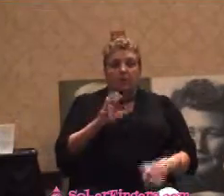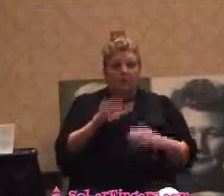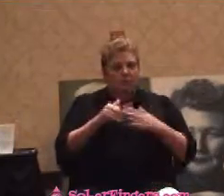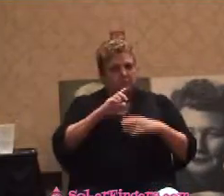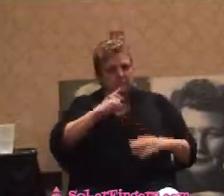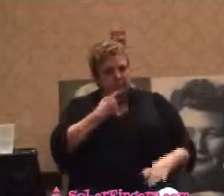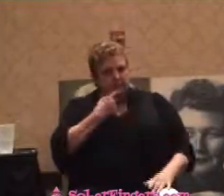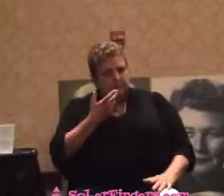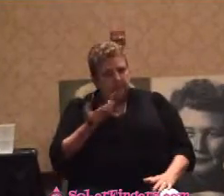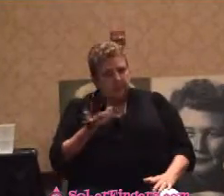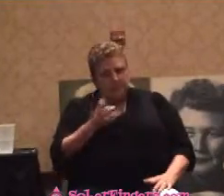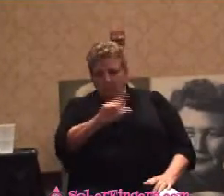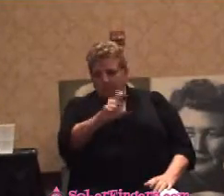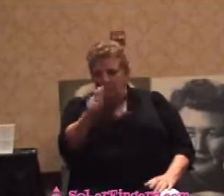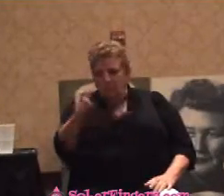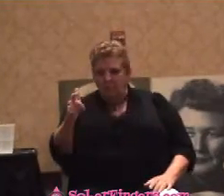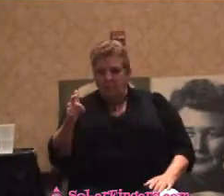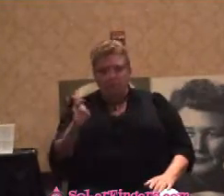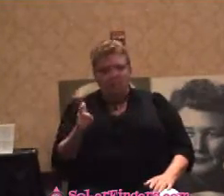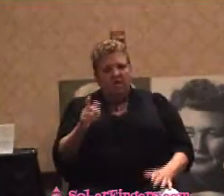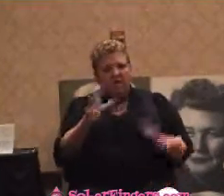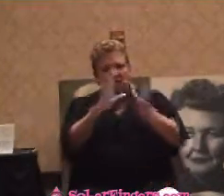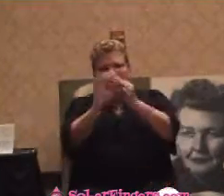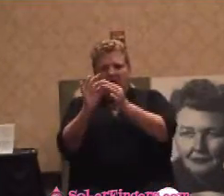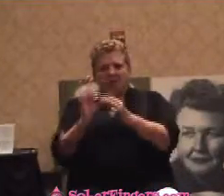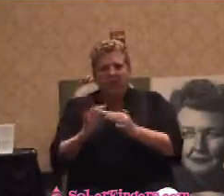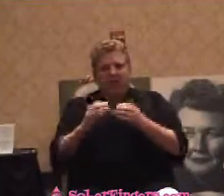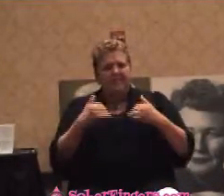And it went around the room and they had the piddliest little bit of problems you ever heard from.